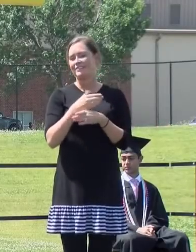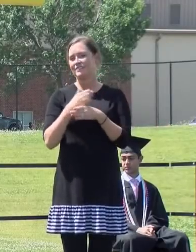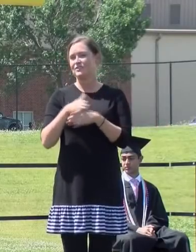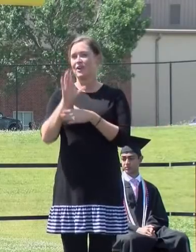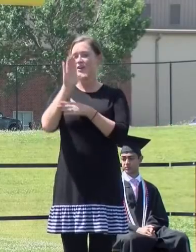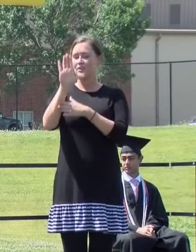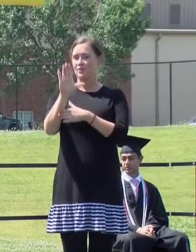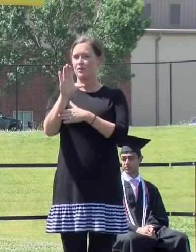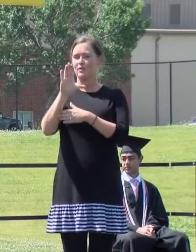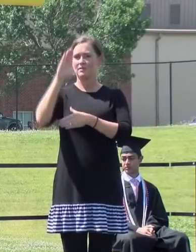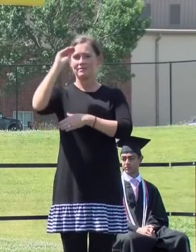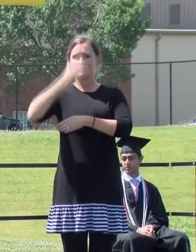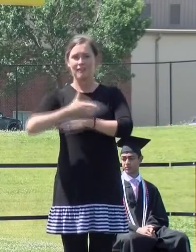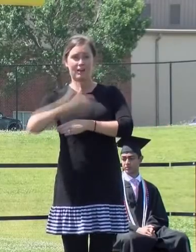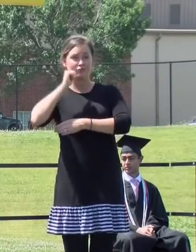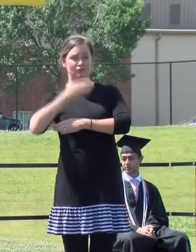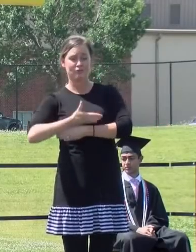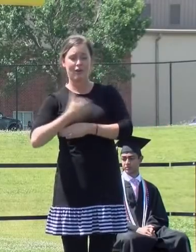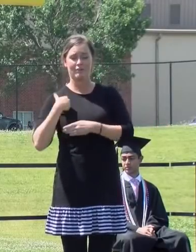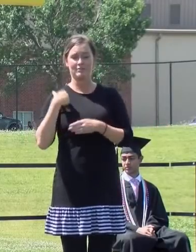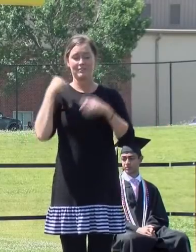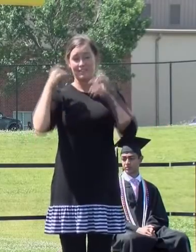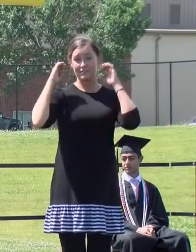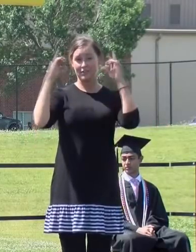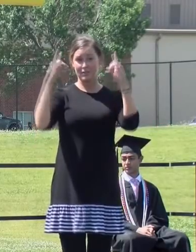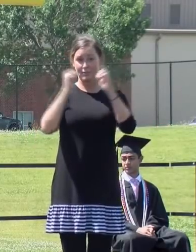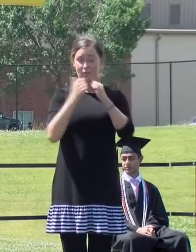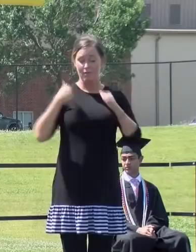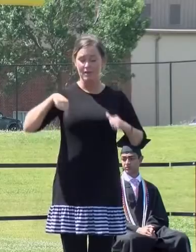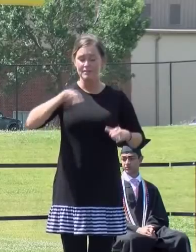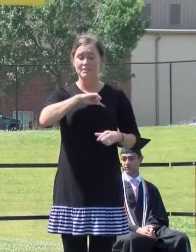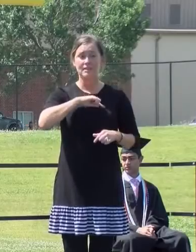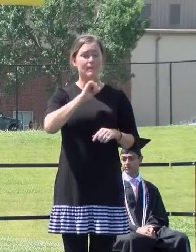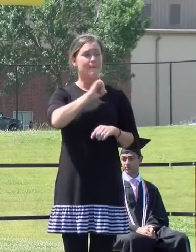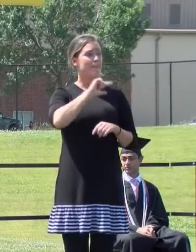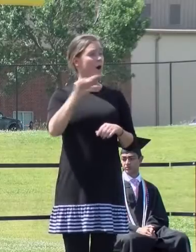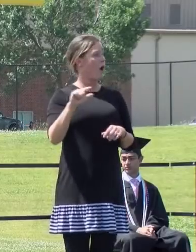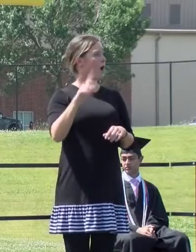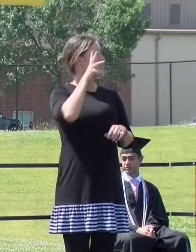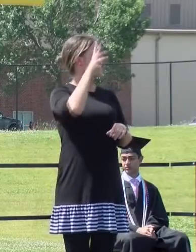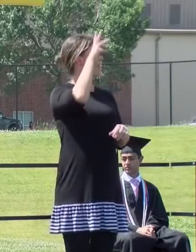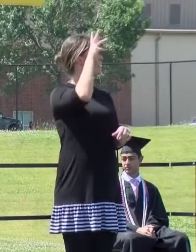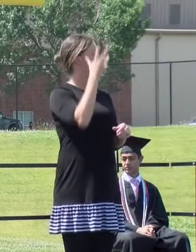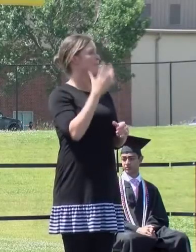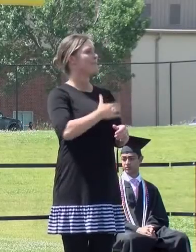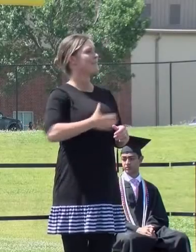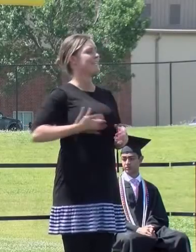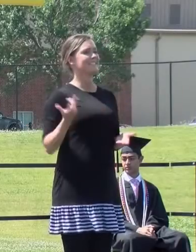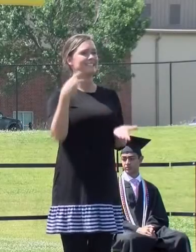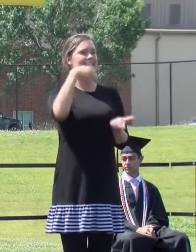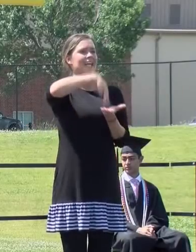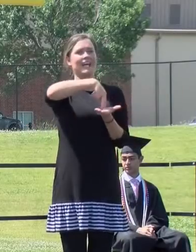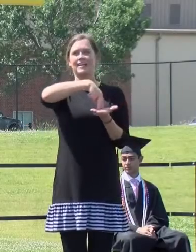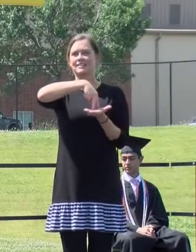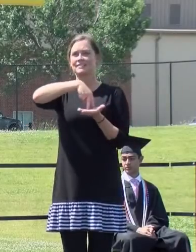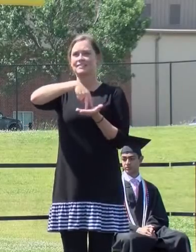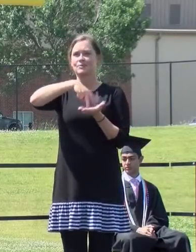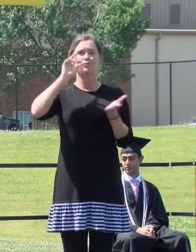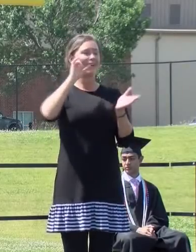daughters' educational experience with us. Would all parents of graduates please stand and be